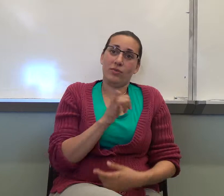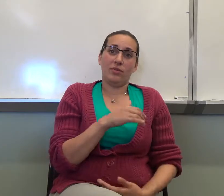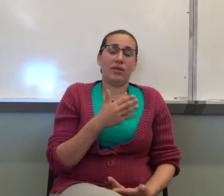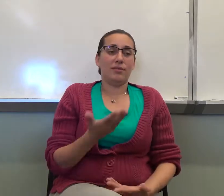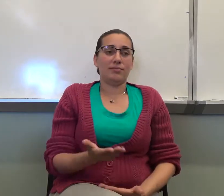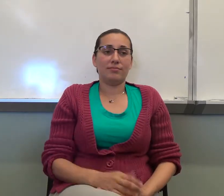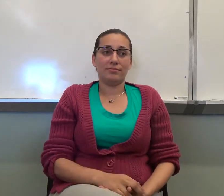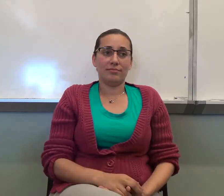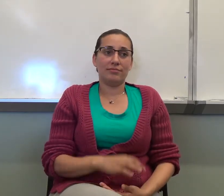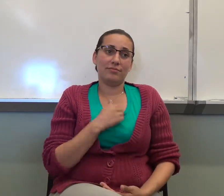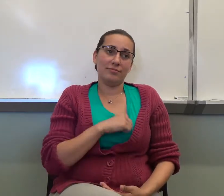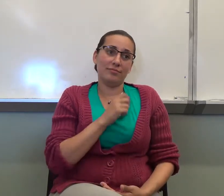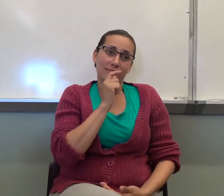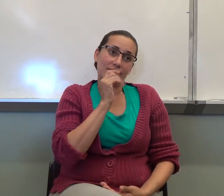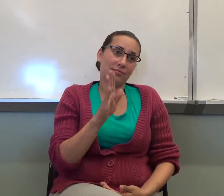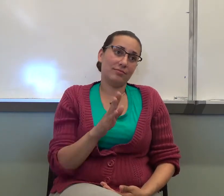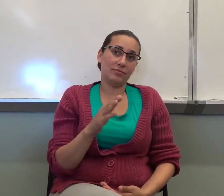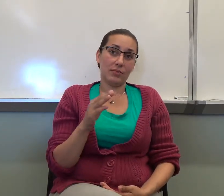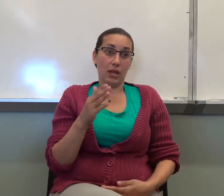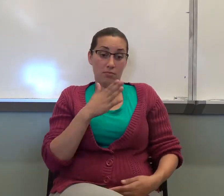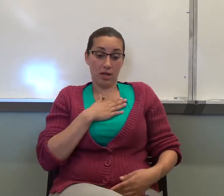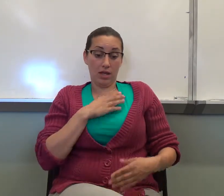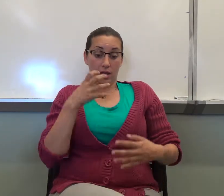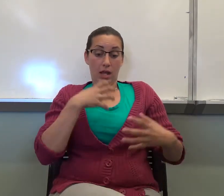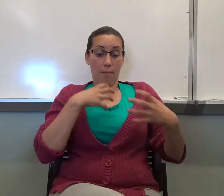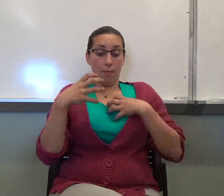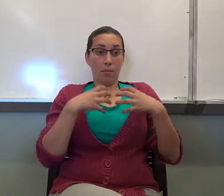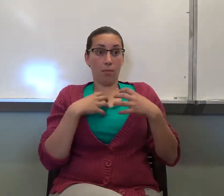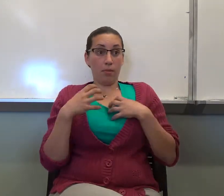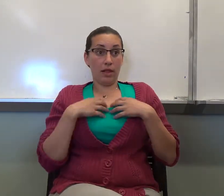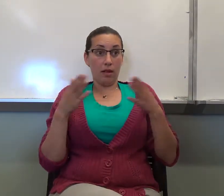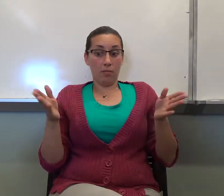know. I'll put a complaint box over here somewhere.